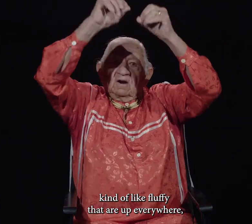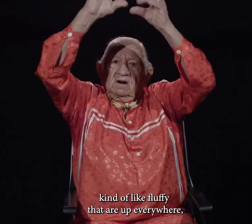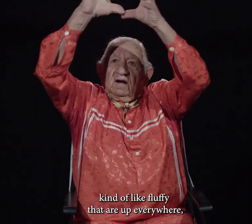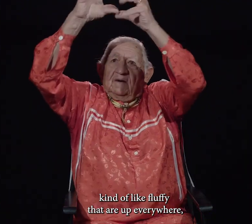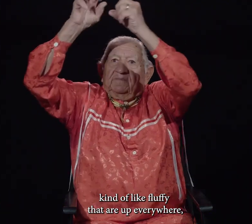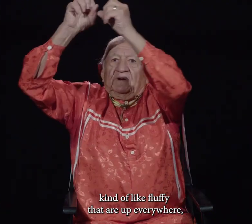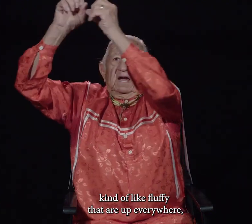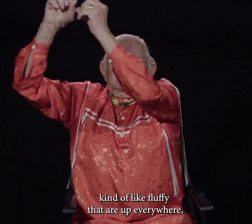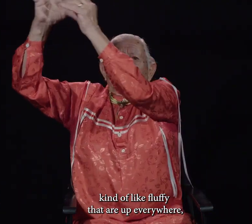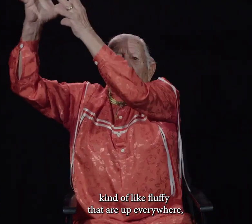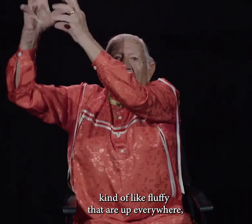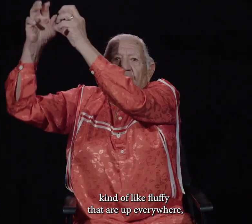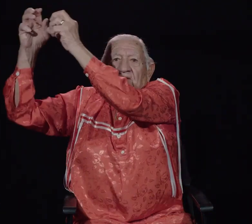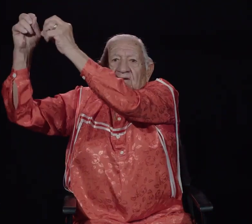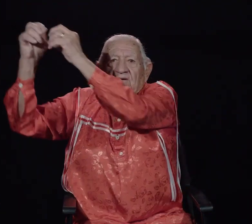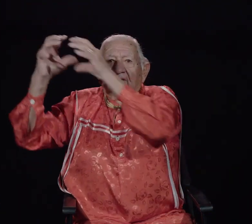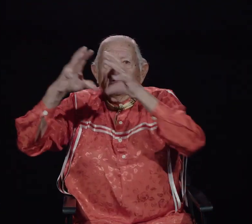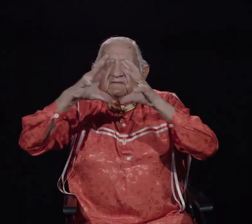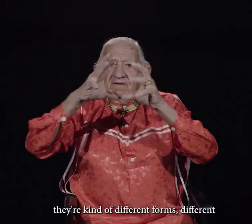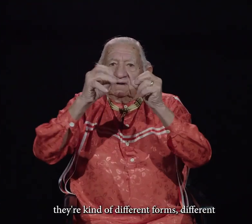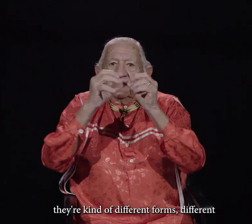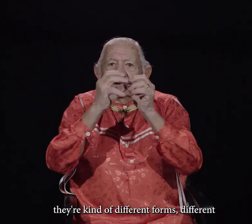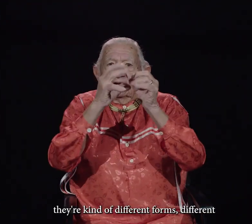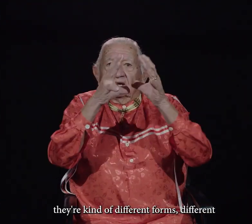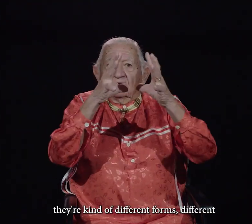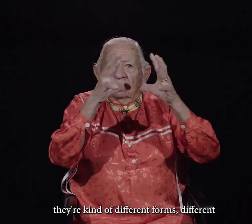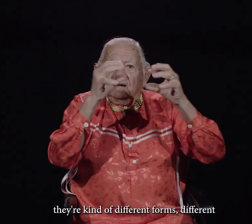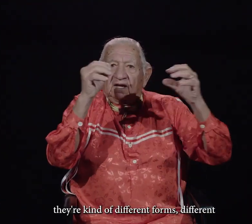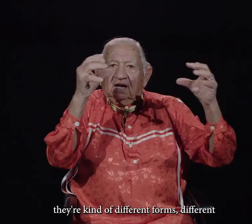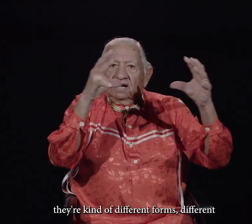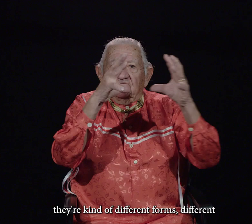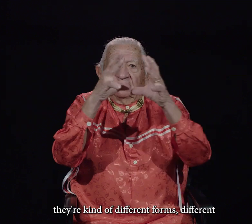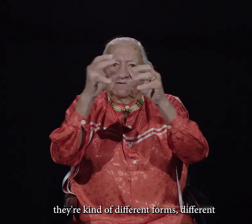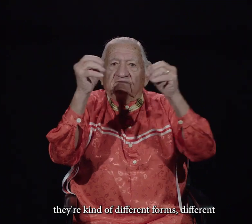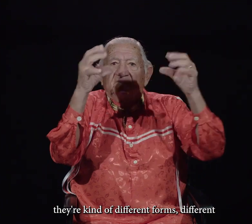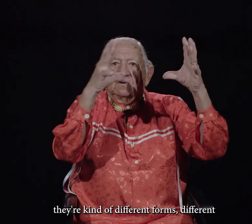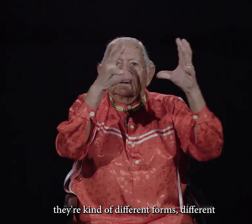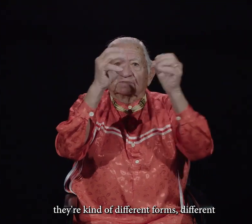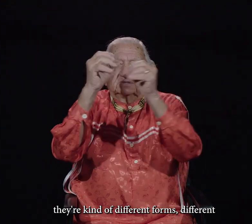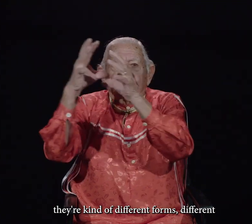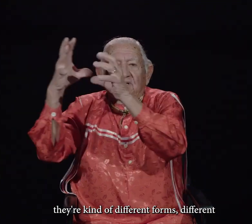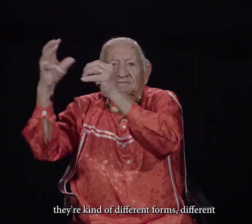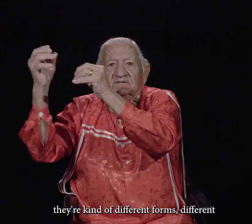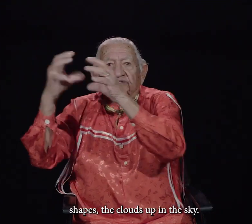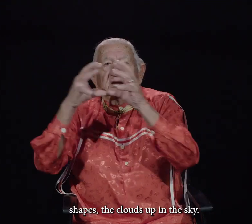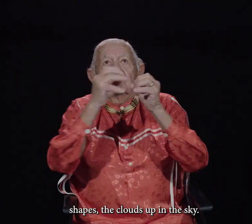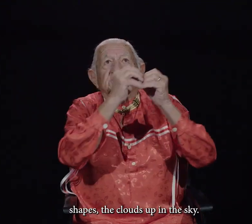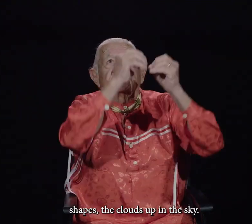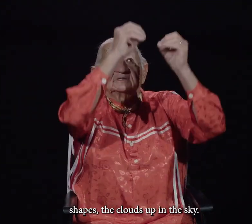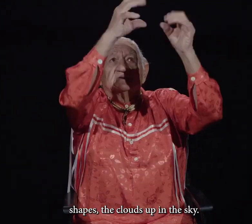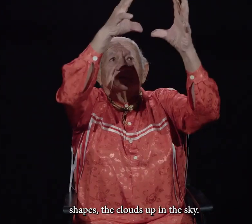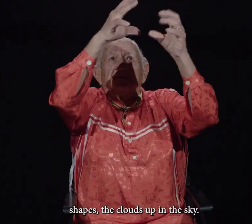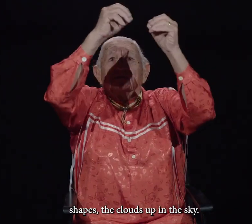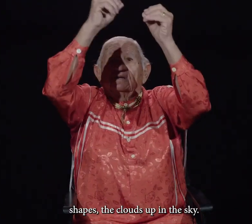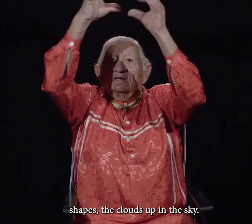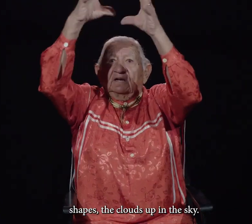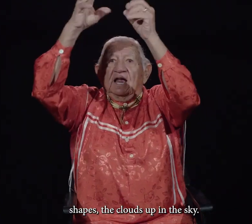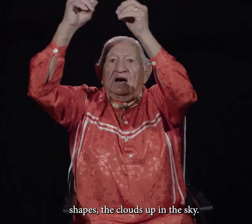are up everywhere, they're kind of different forms, different shapes, the